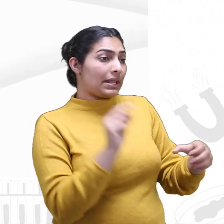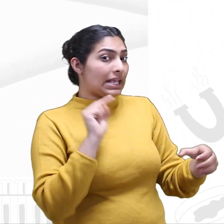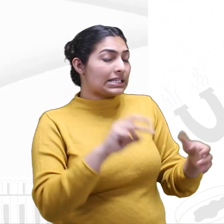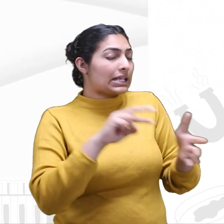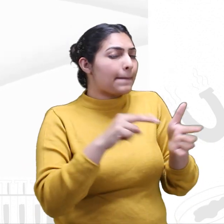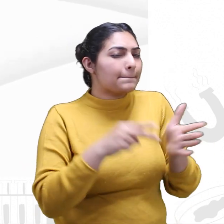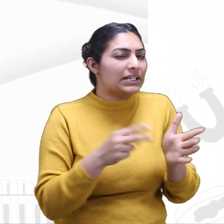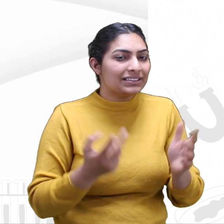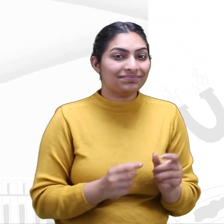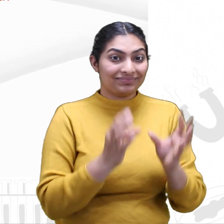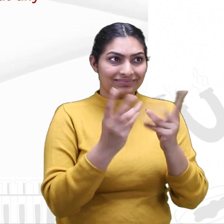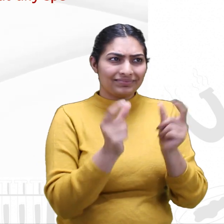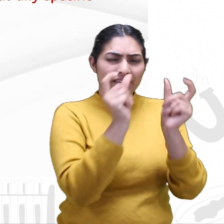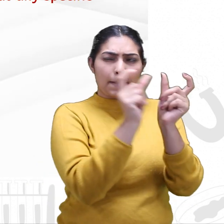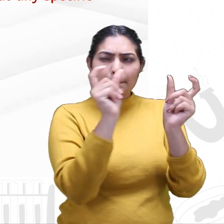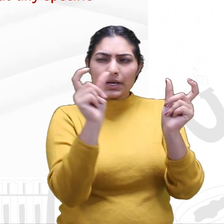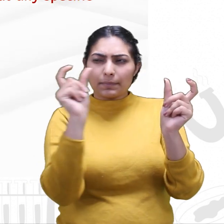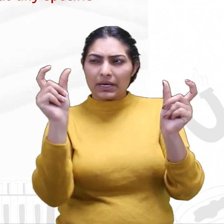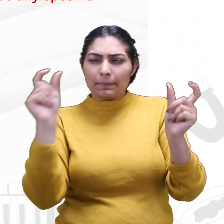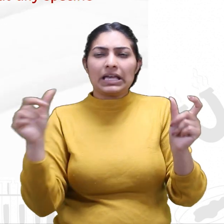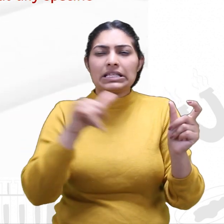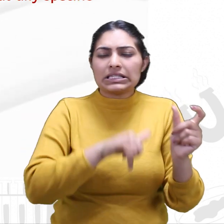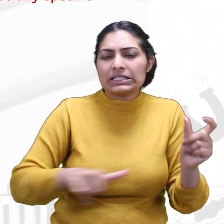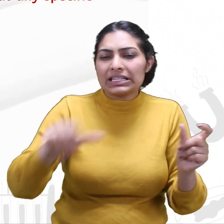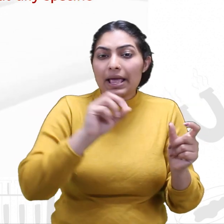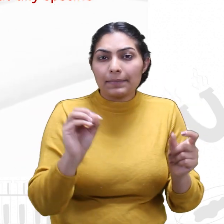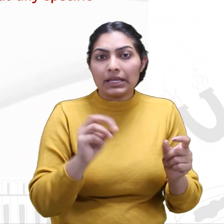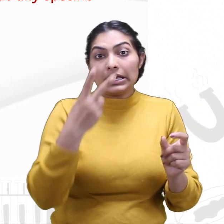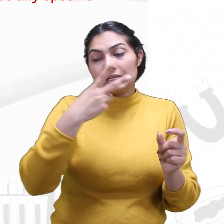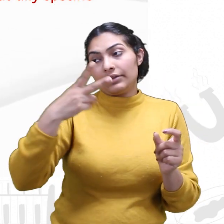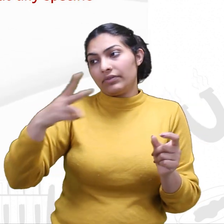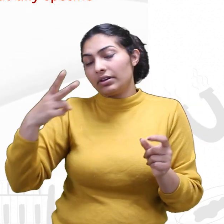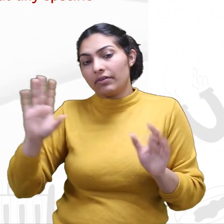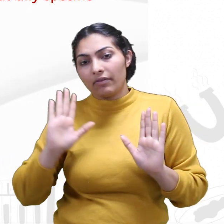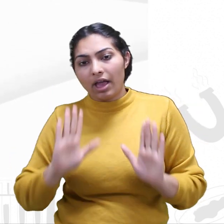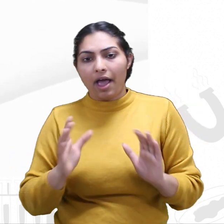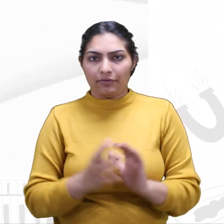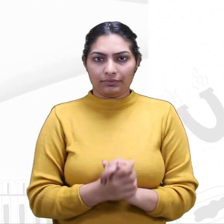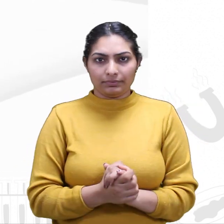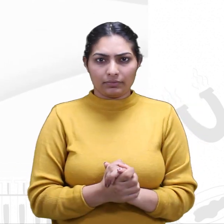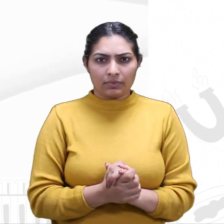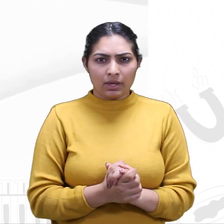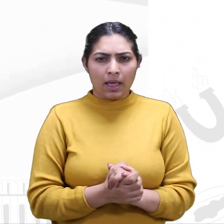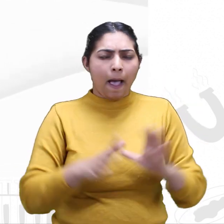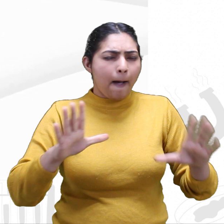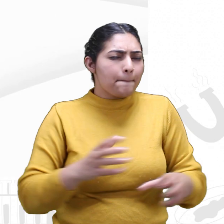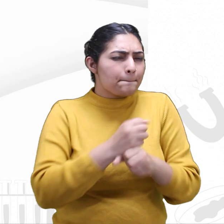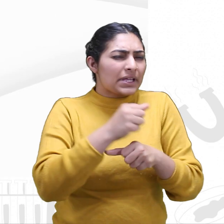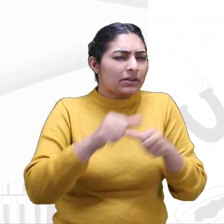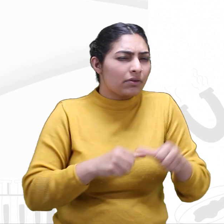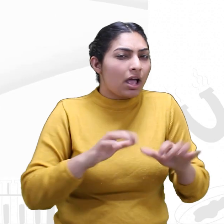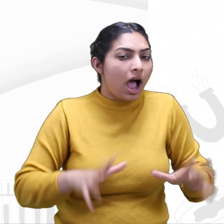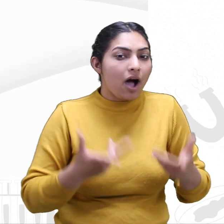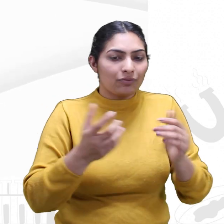Ungrouped data consists of individual values without any specific categories or intervals. To find the mean of